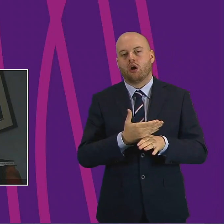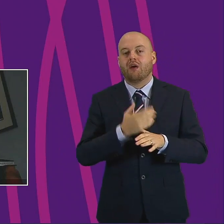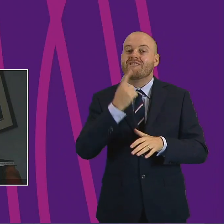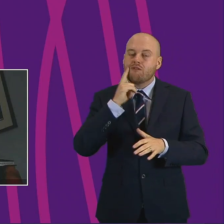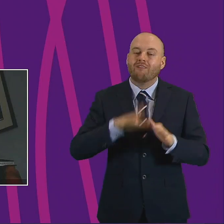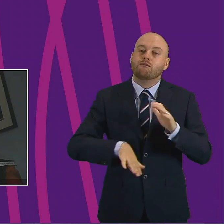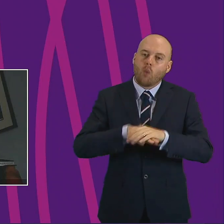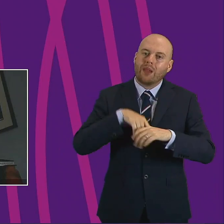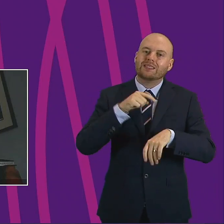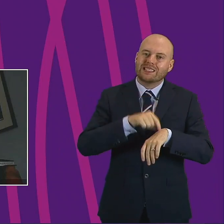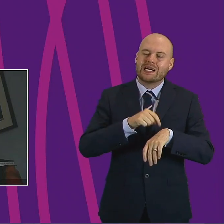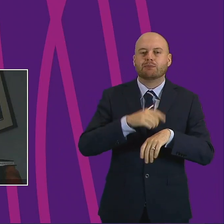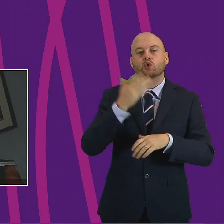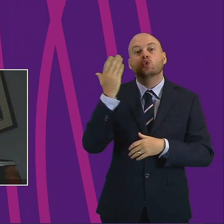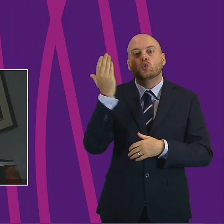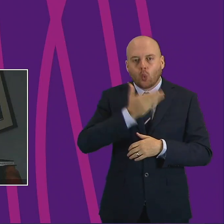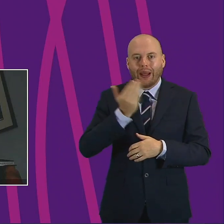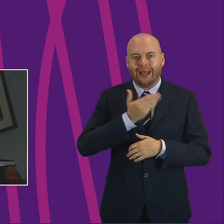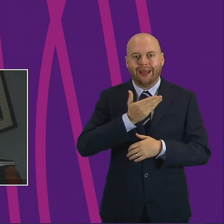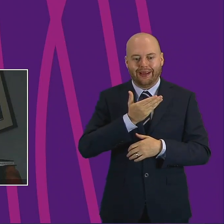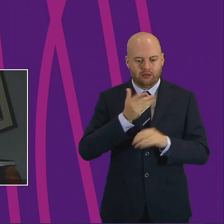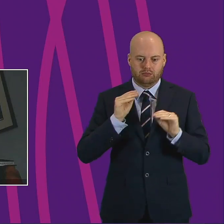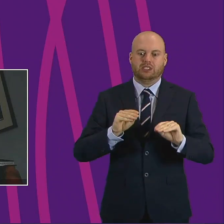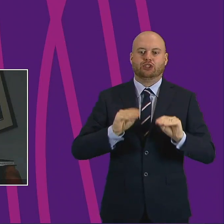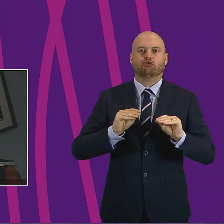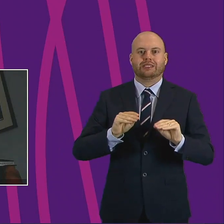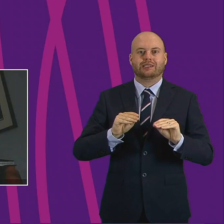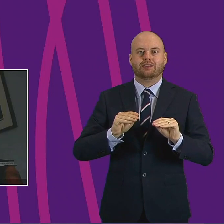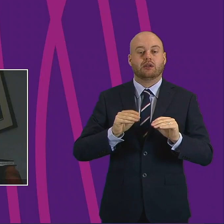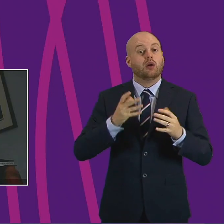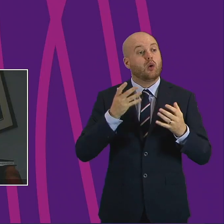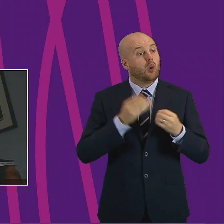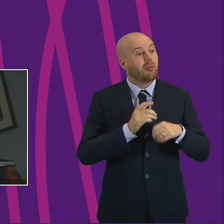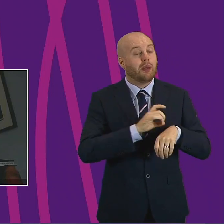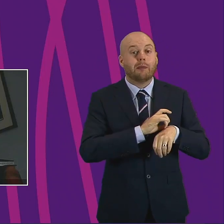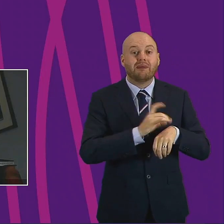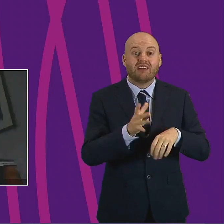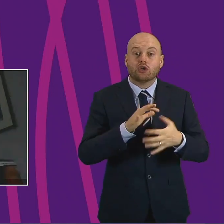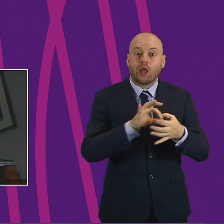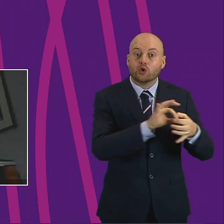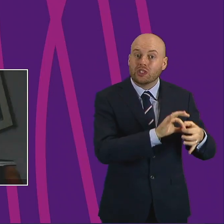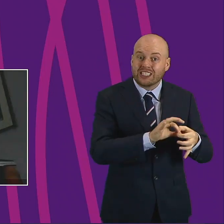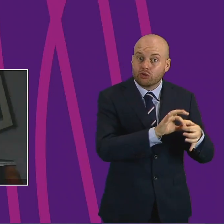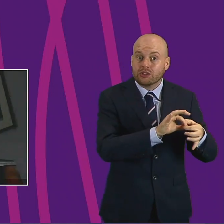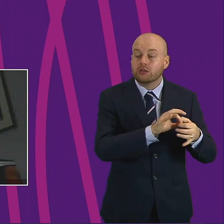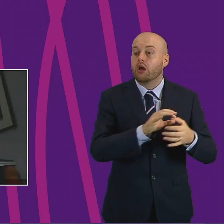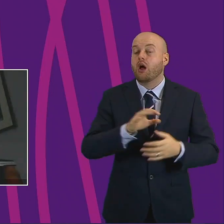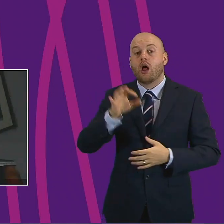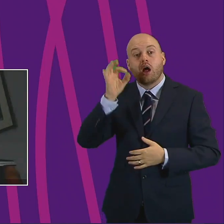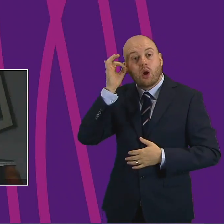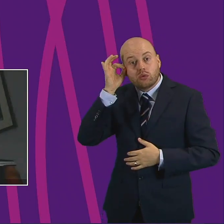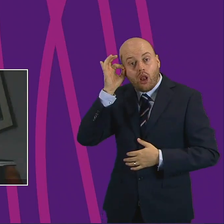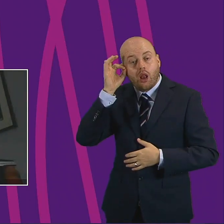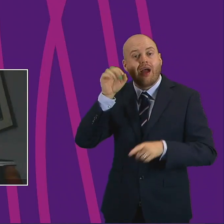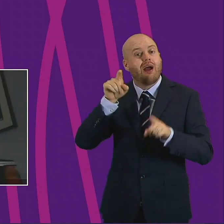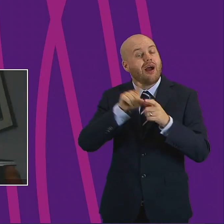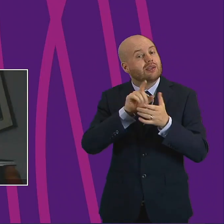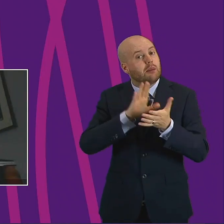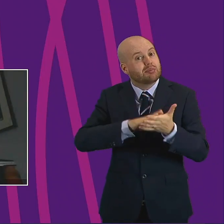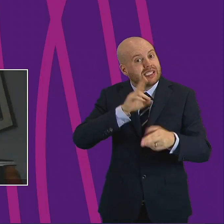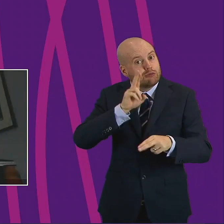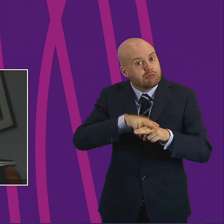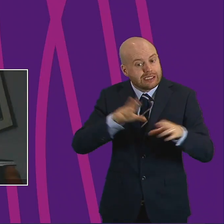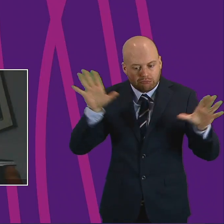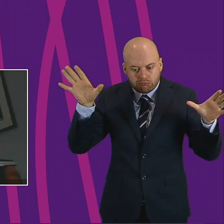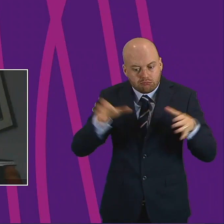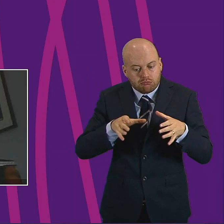in partnership with our local authority colleagues, with the professional associations and with parents, to make sure that we resume